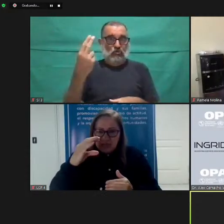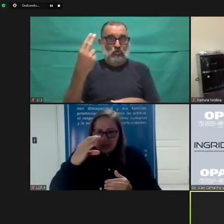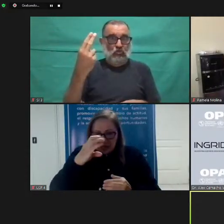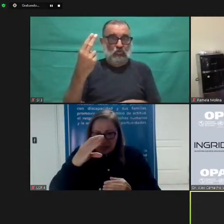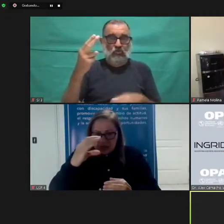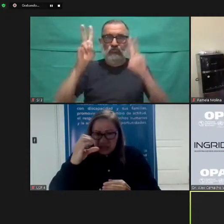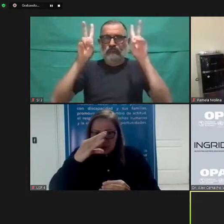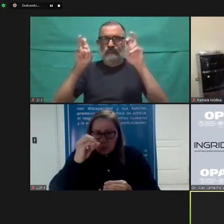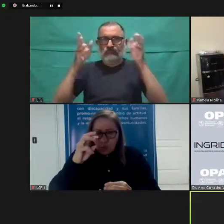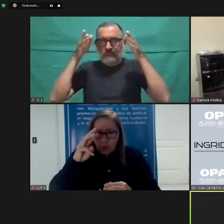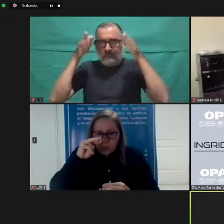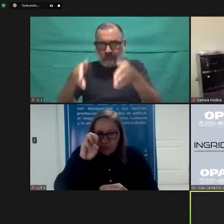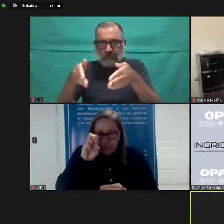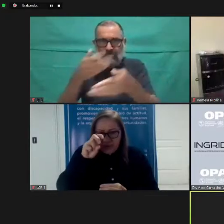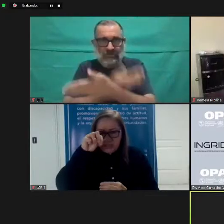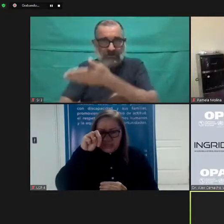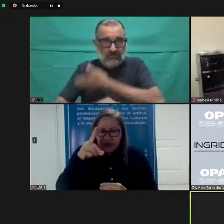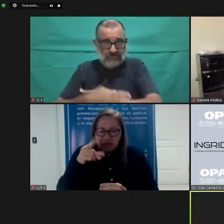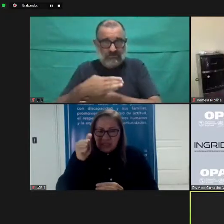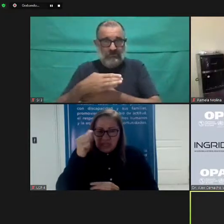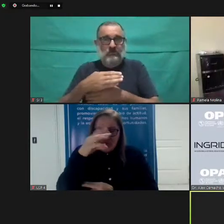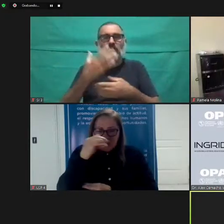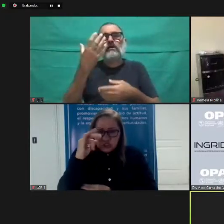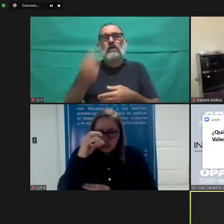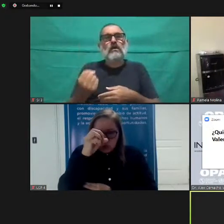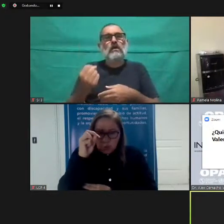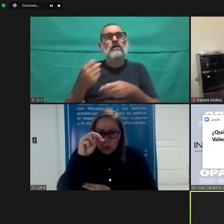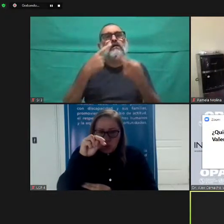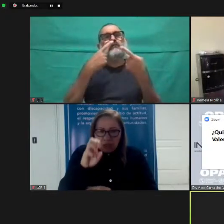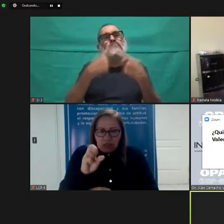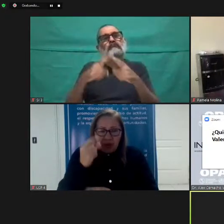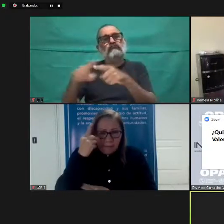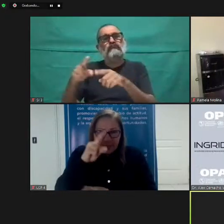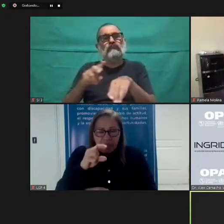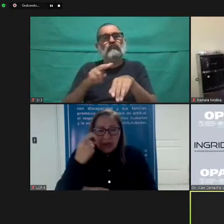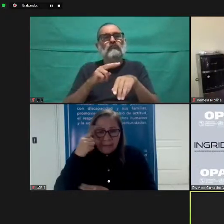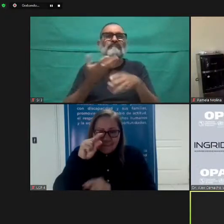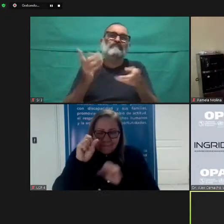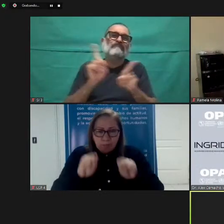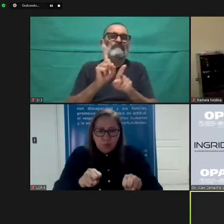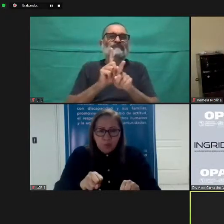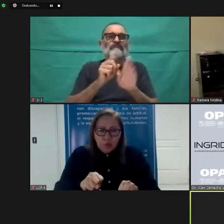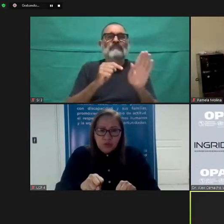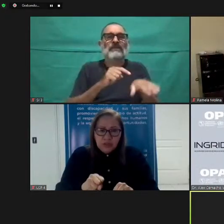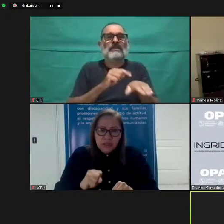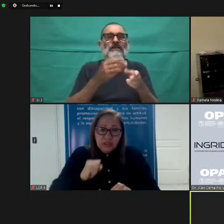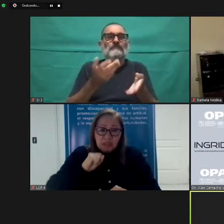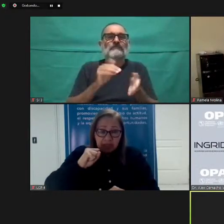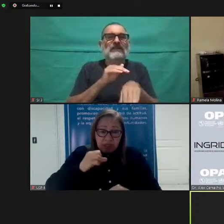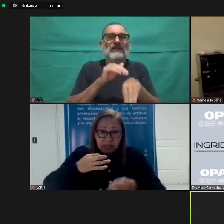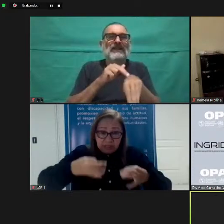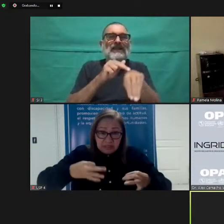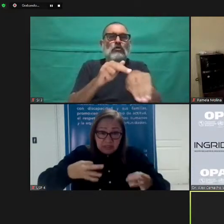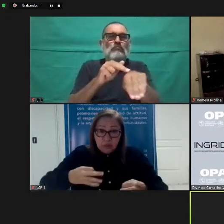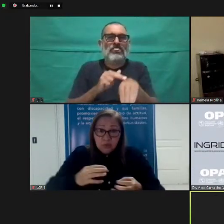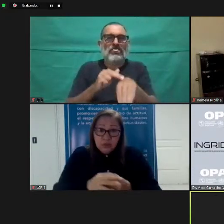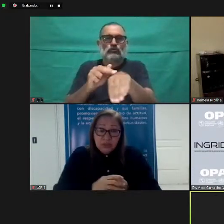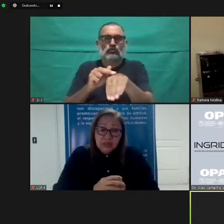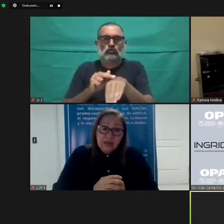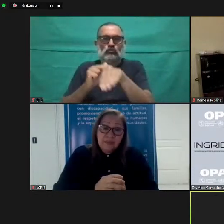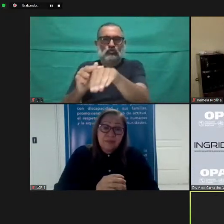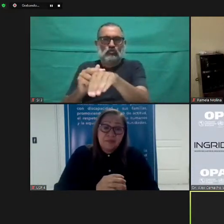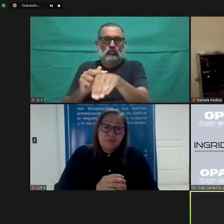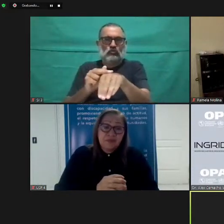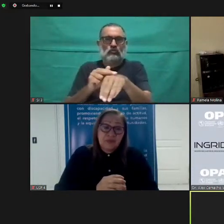recommendations and communications had interaction with the different governments so that they can warranty